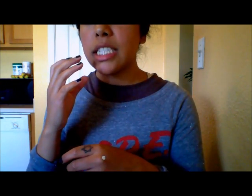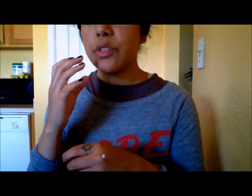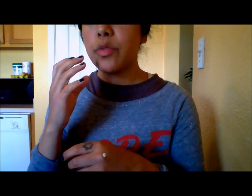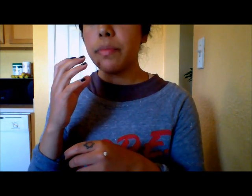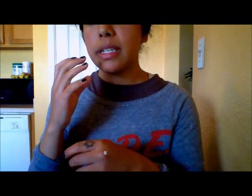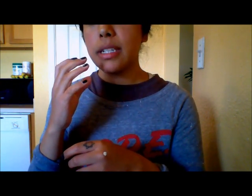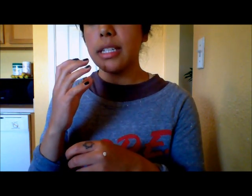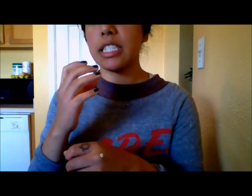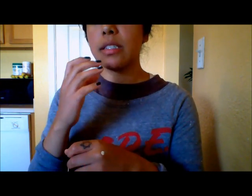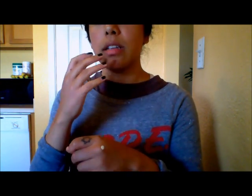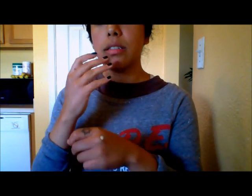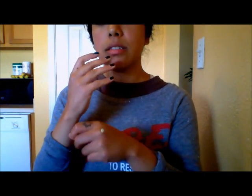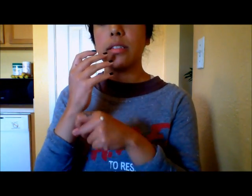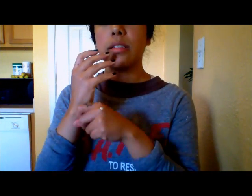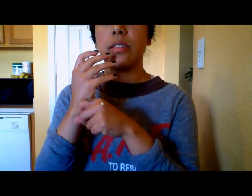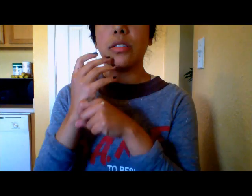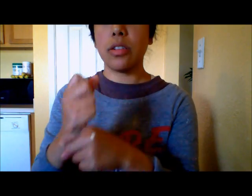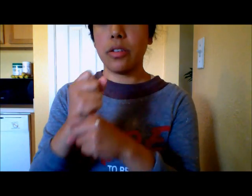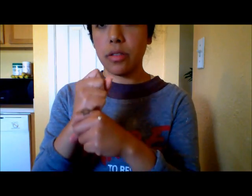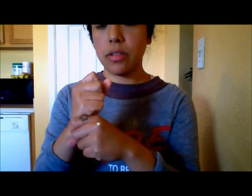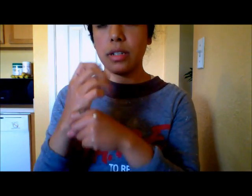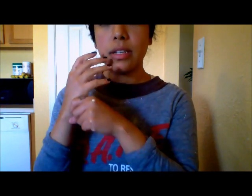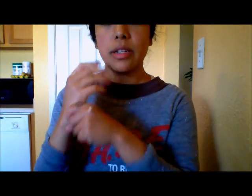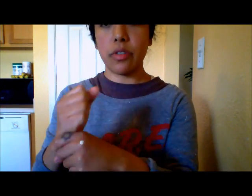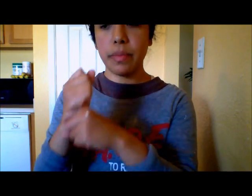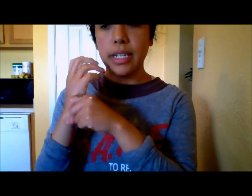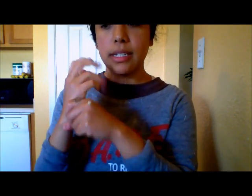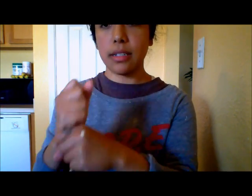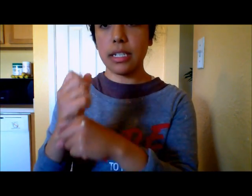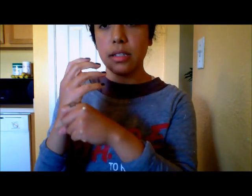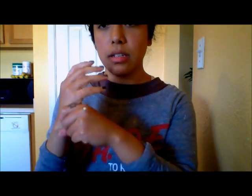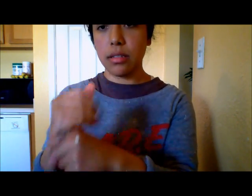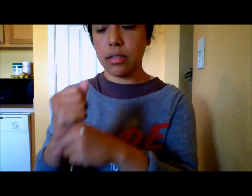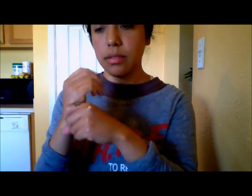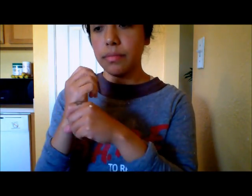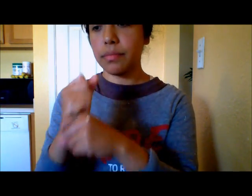Engine repeatedly stalls, so repeatedly stalls.